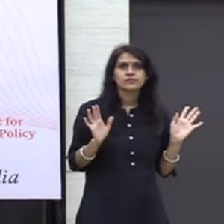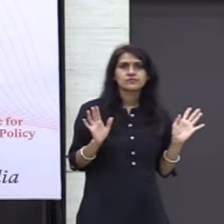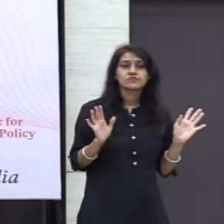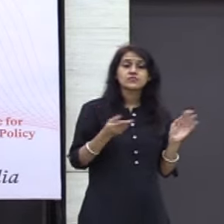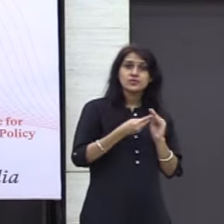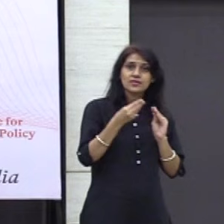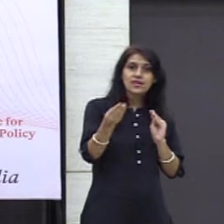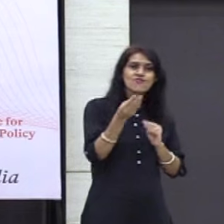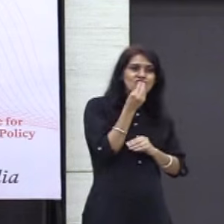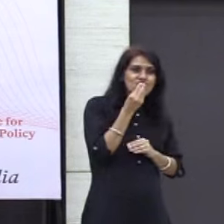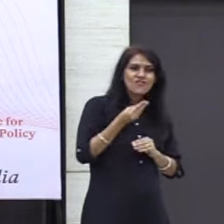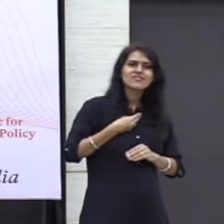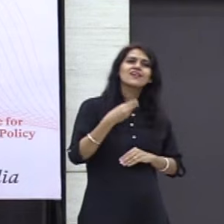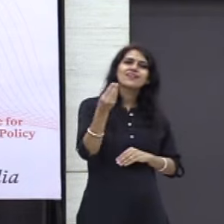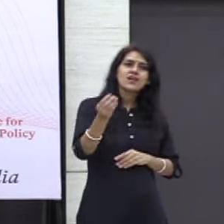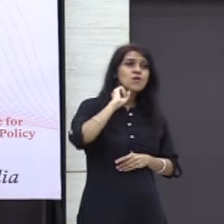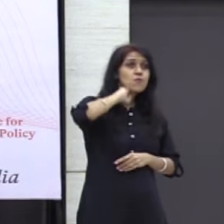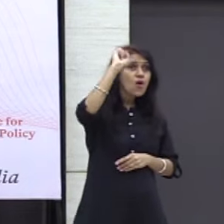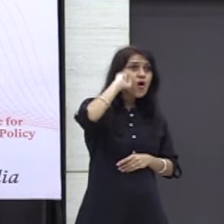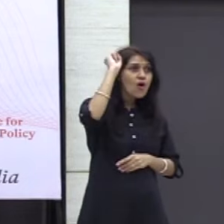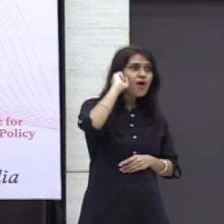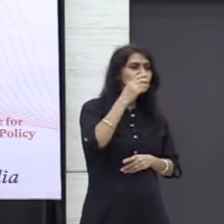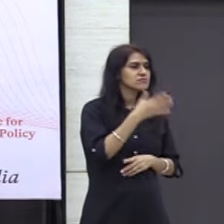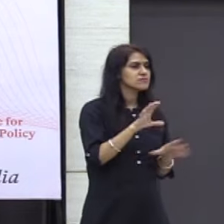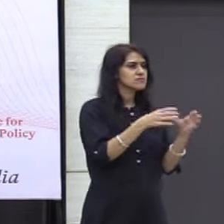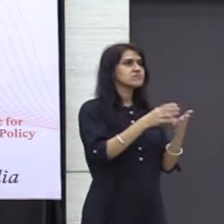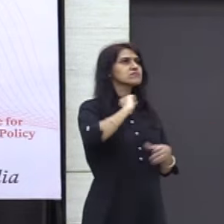food to those protesters who are